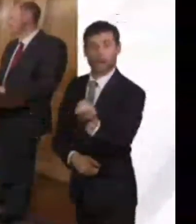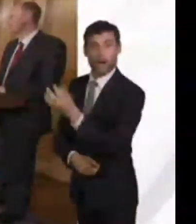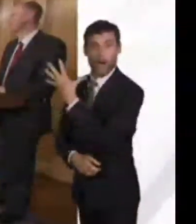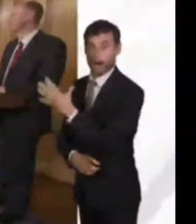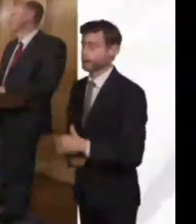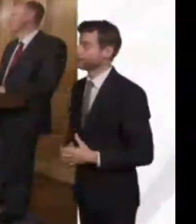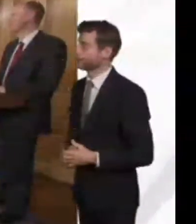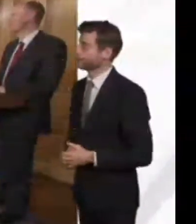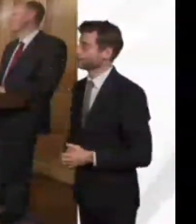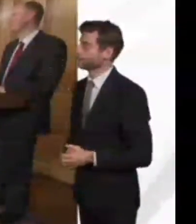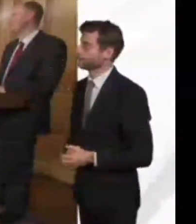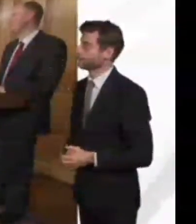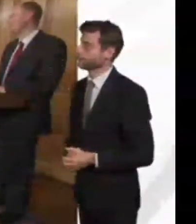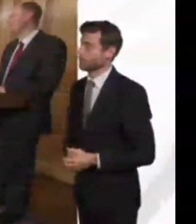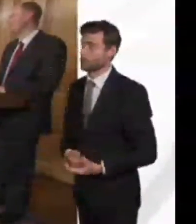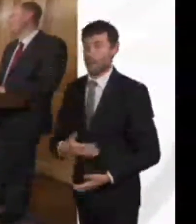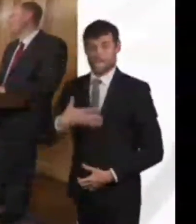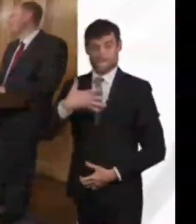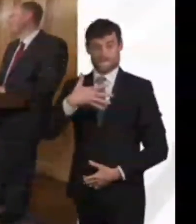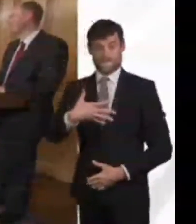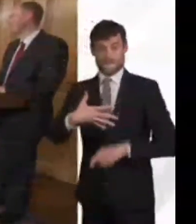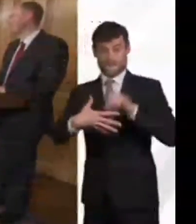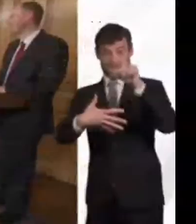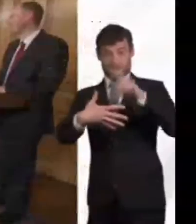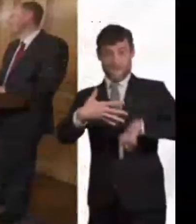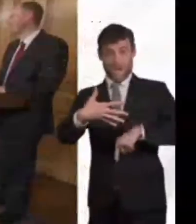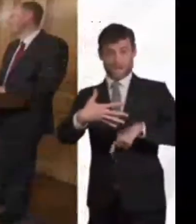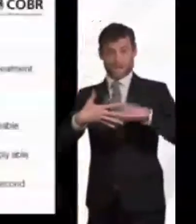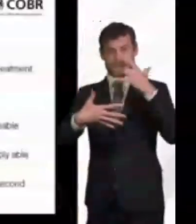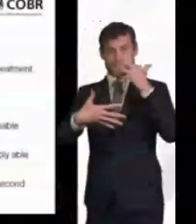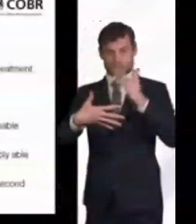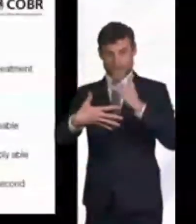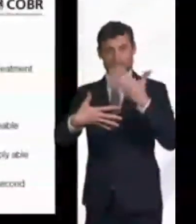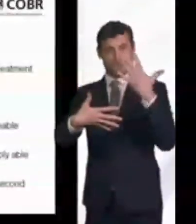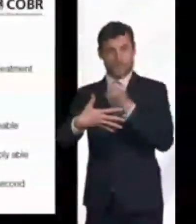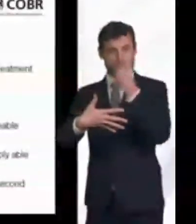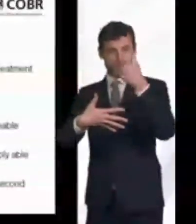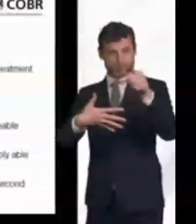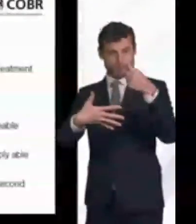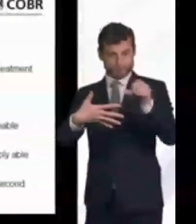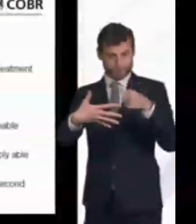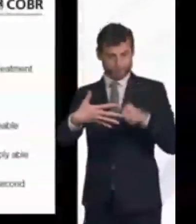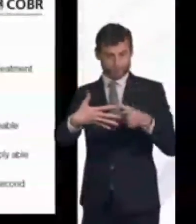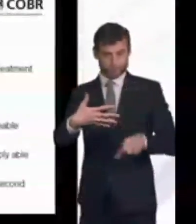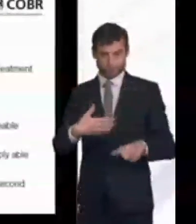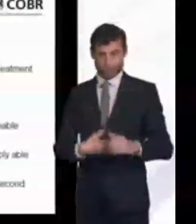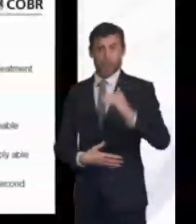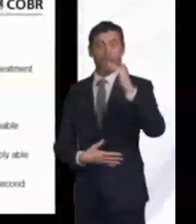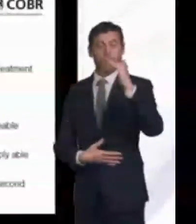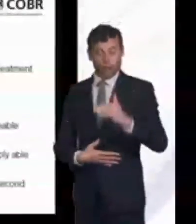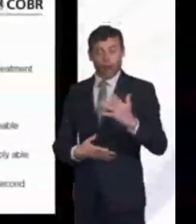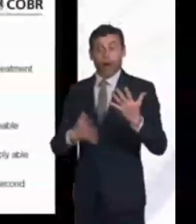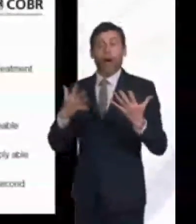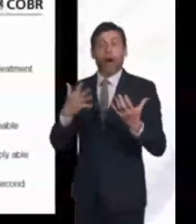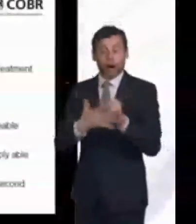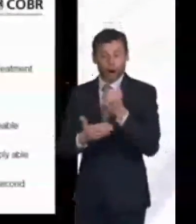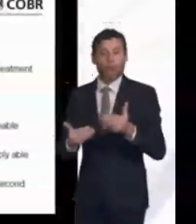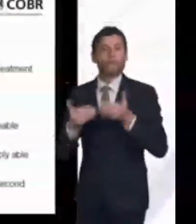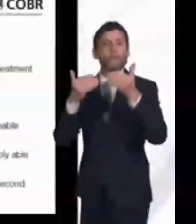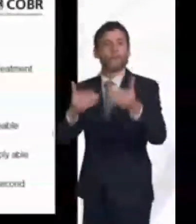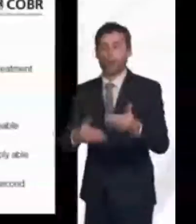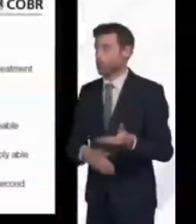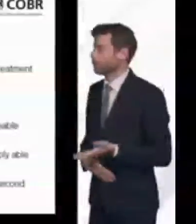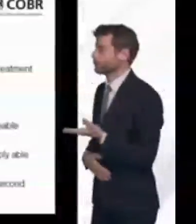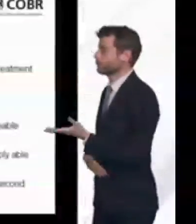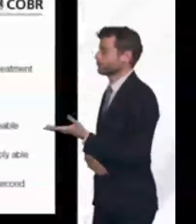Minister has said, there are 5 tests that the government has laid down for adjusting the lockdown. And what I'd like to do is just go through some of the data